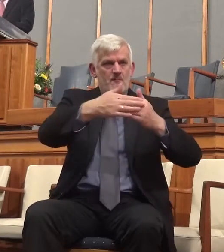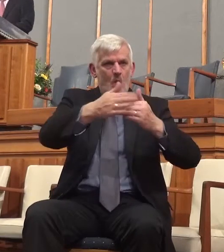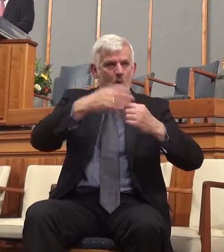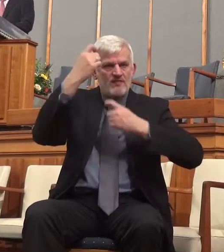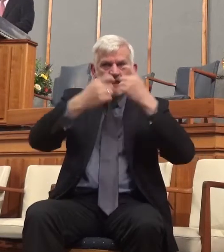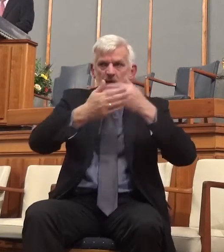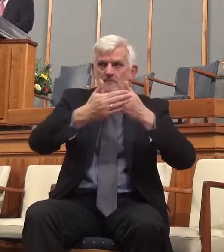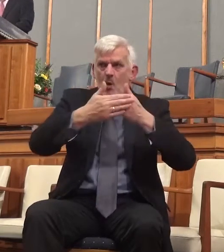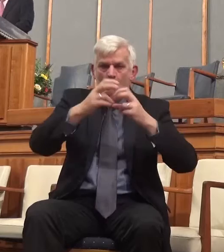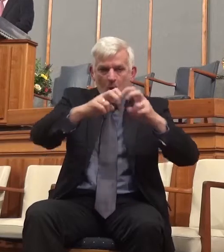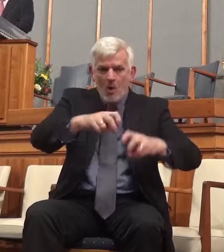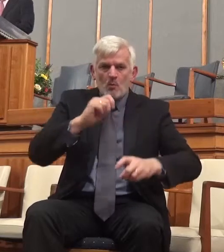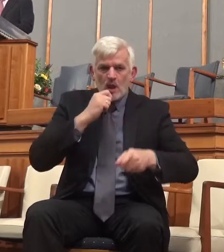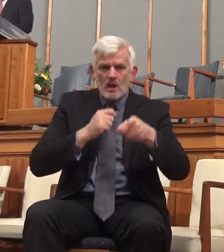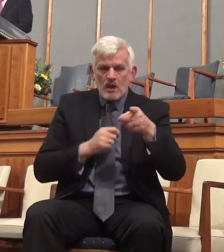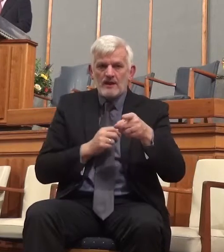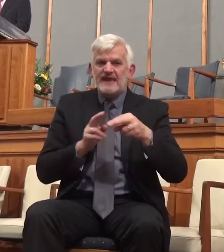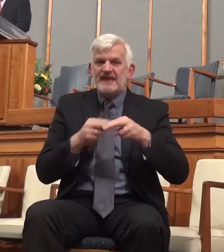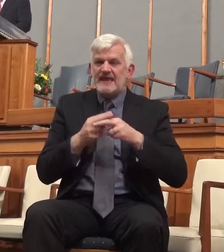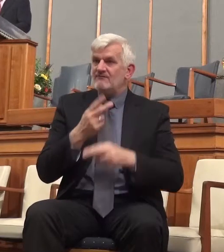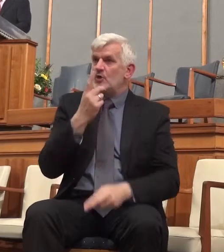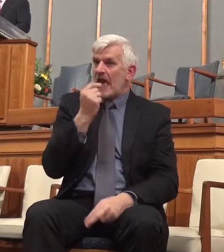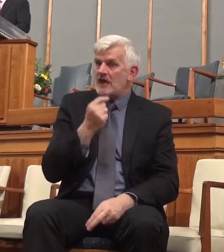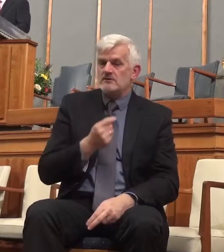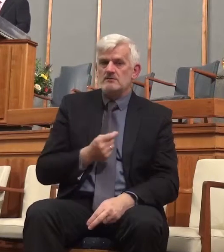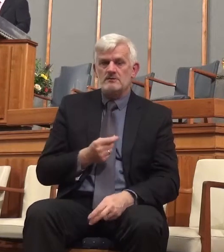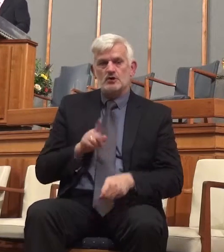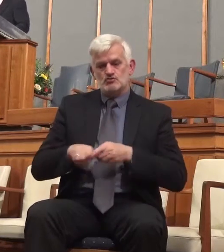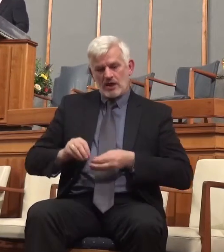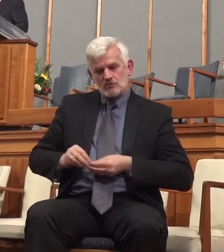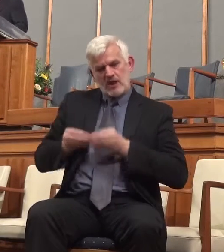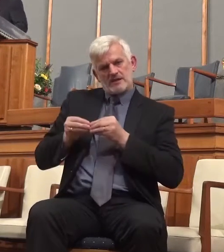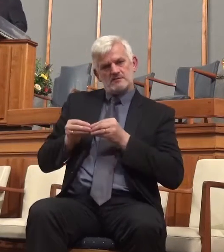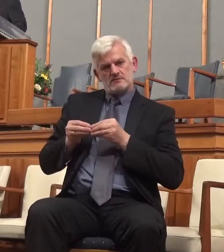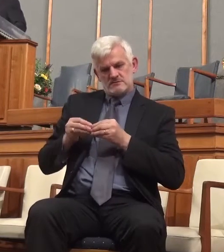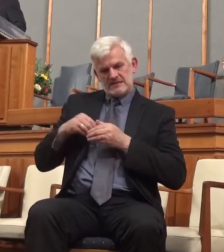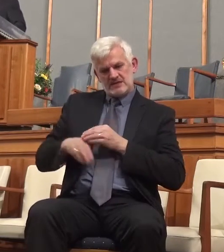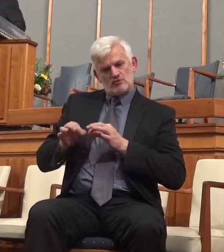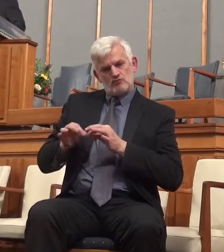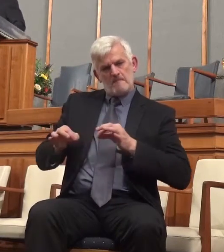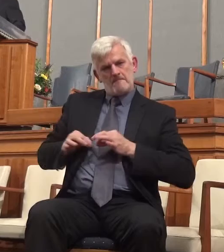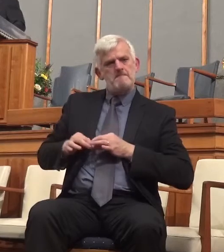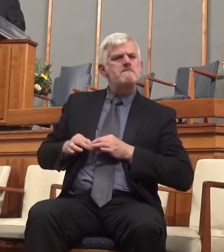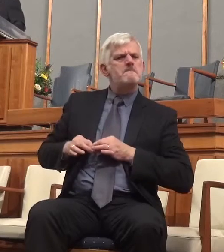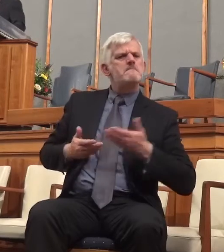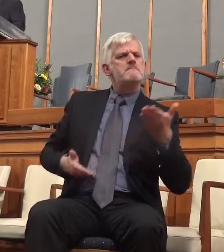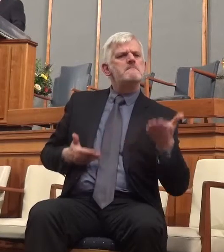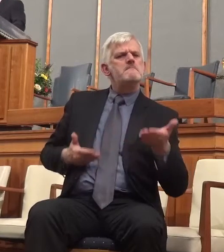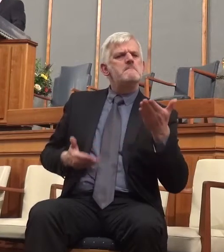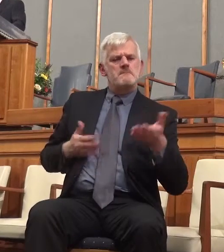them very deeply. And if we can, we'll create these phenomena for ourselves and stir them up and